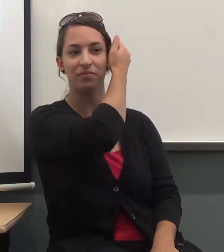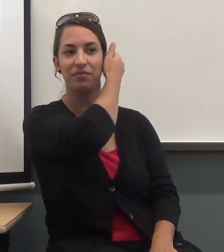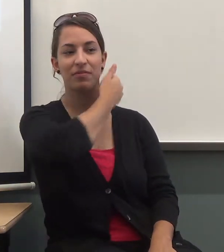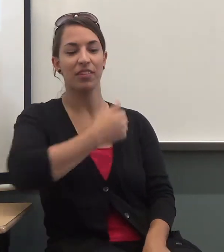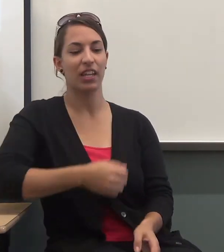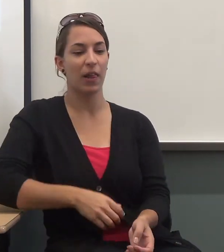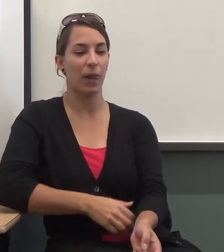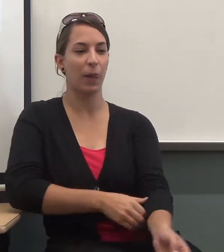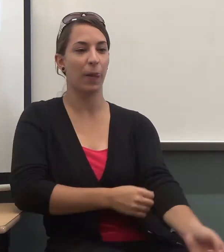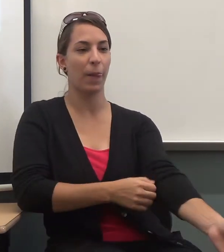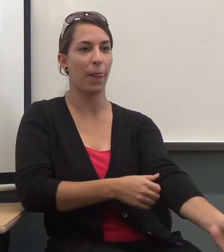Let's slow down for a minute.